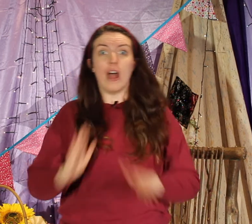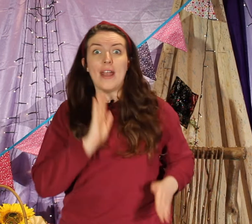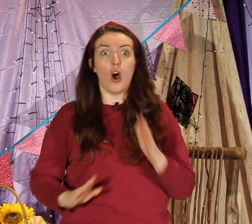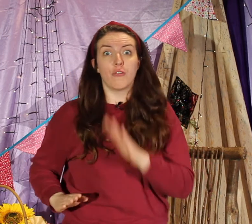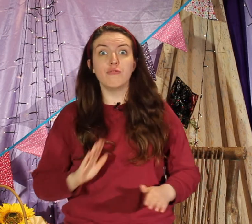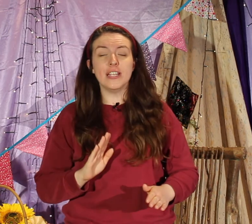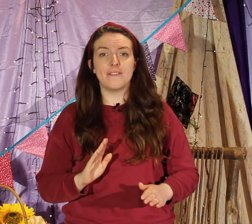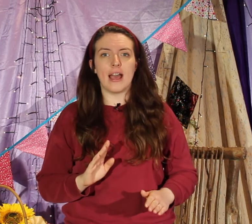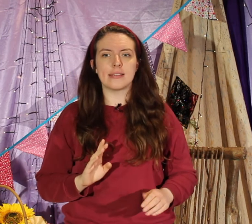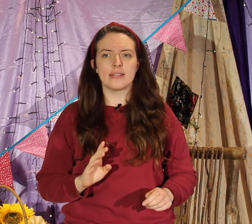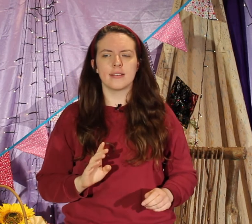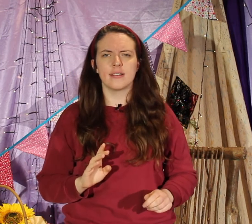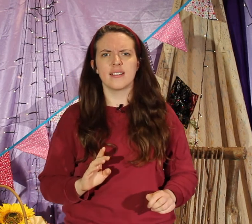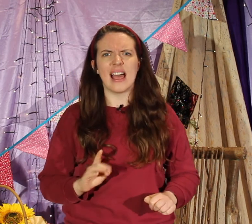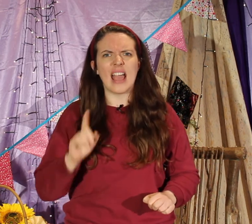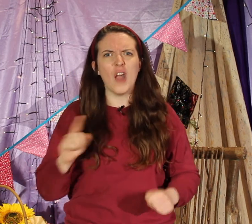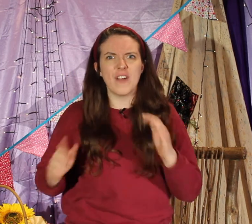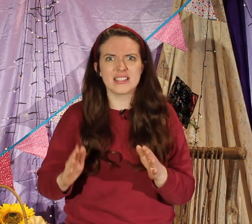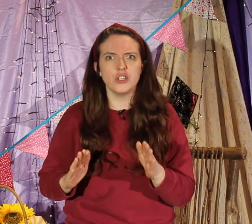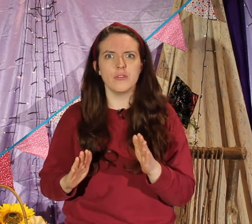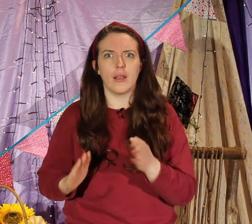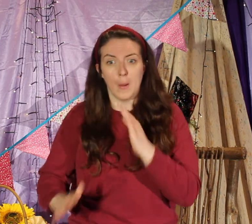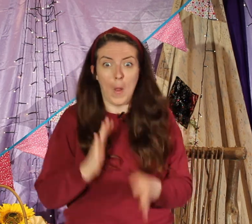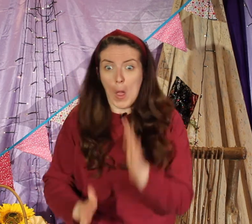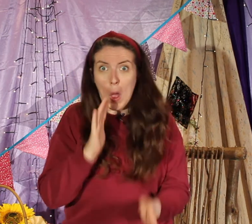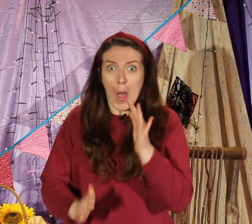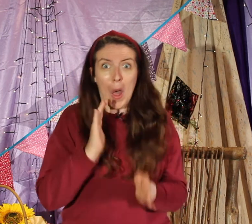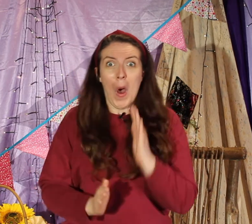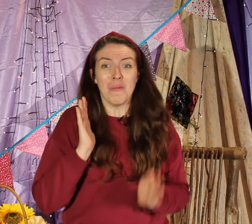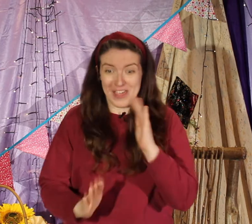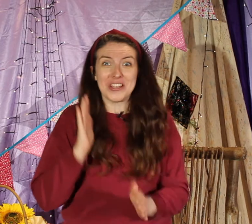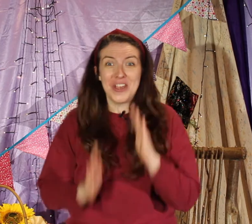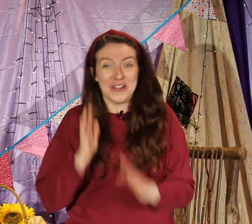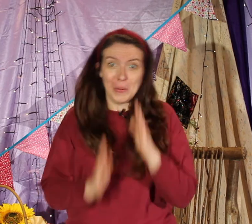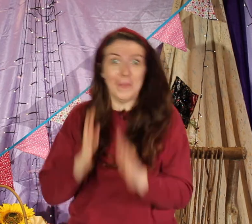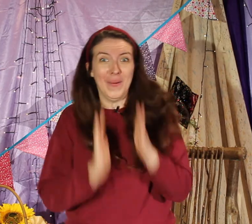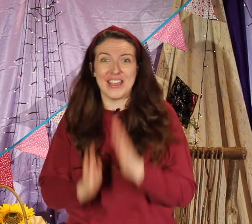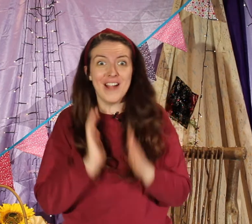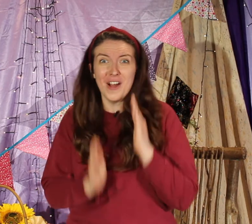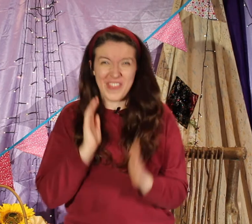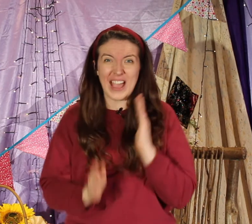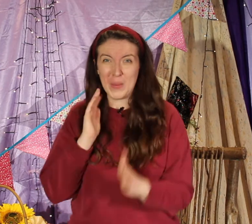ran off really fast. Like, how fast can you run? Very good. Ooh, he ran off that